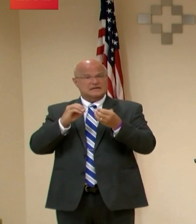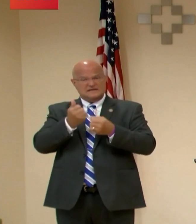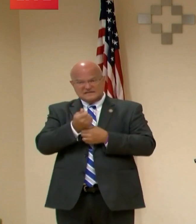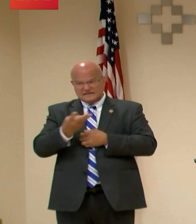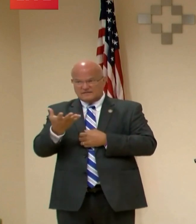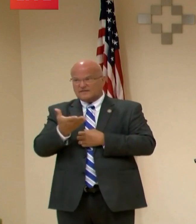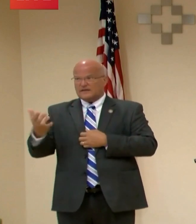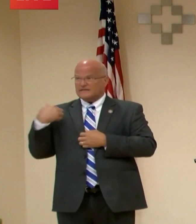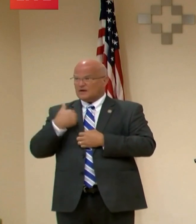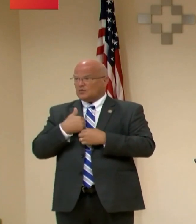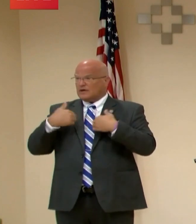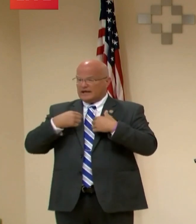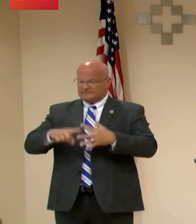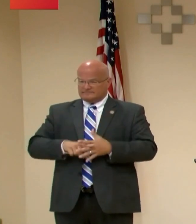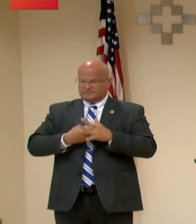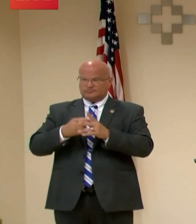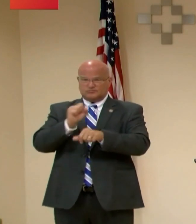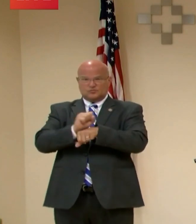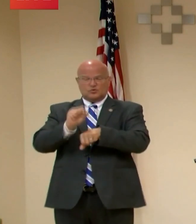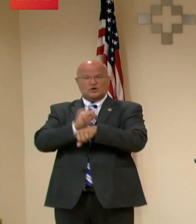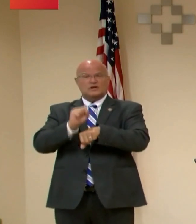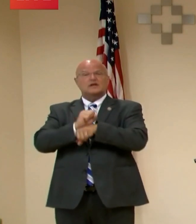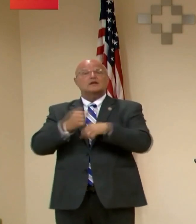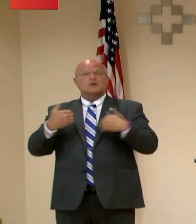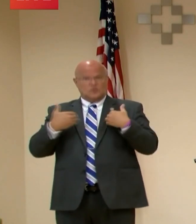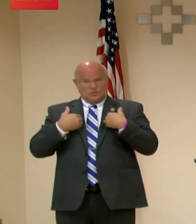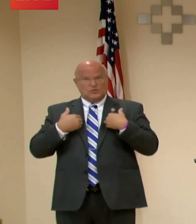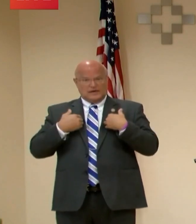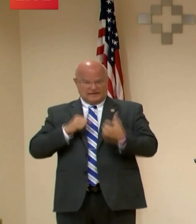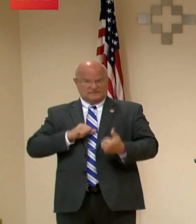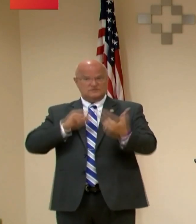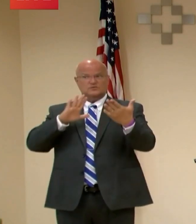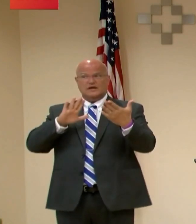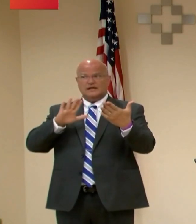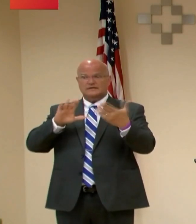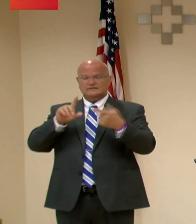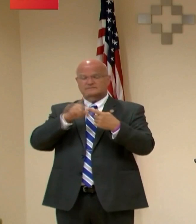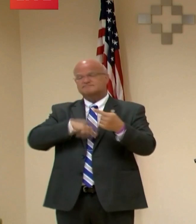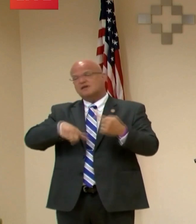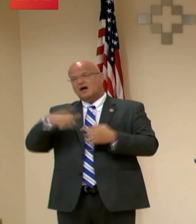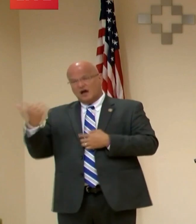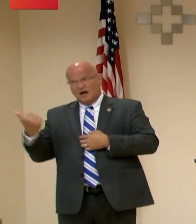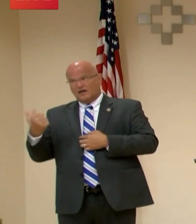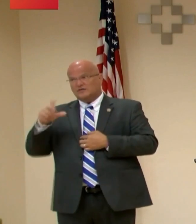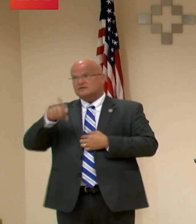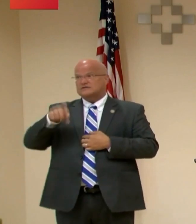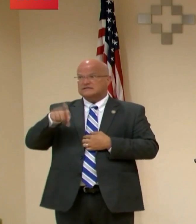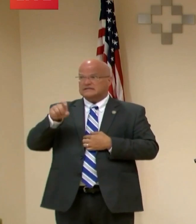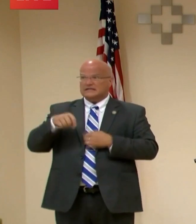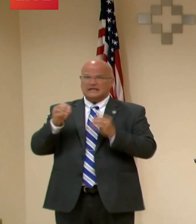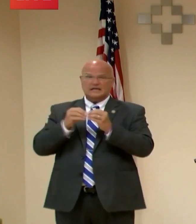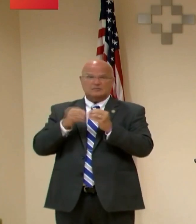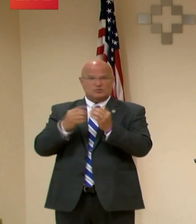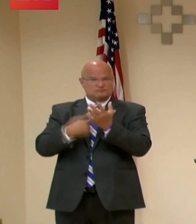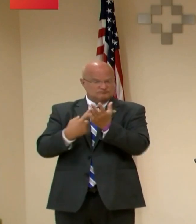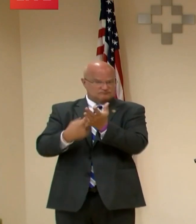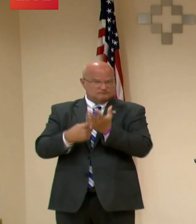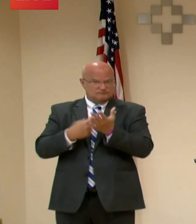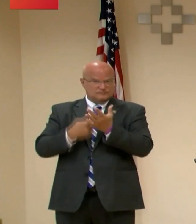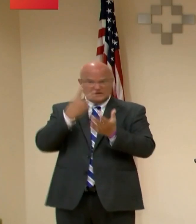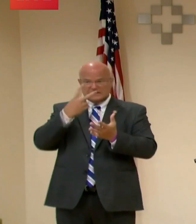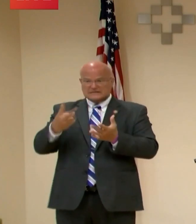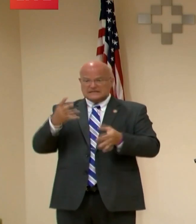the things that we have implemented, we have addressed. Others are ones that need to be discussed and